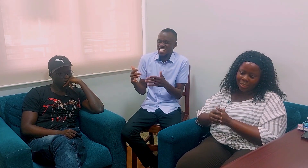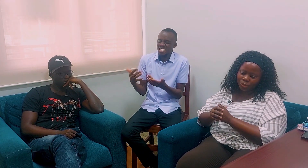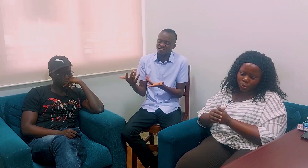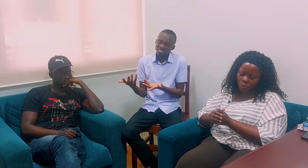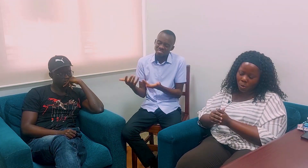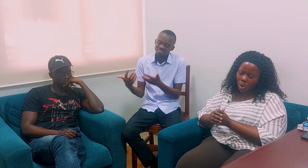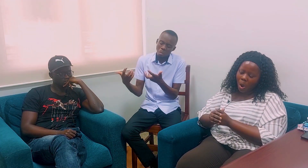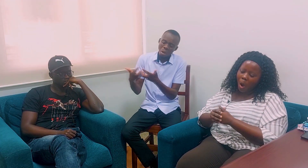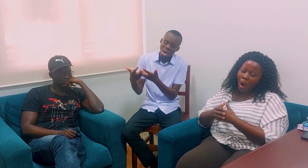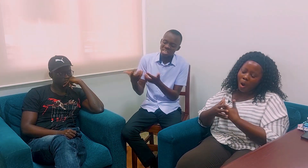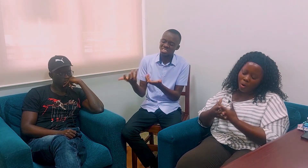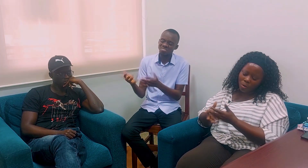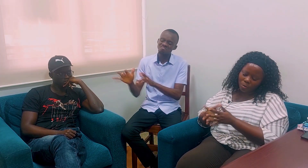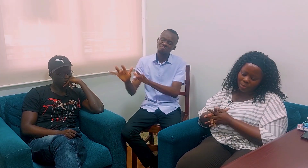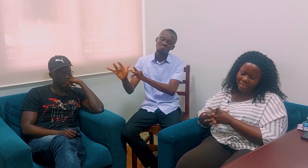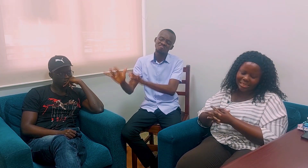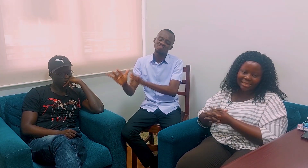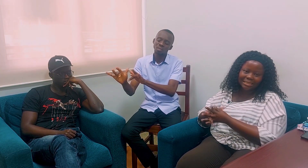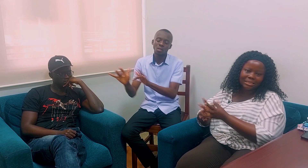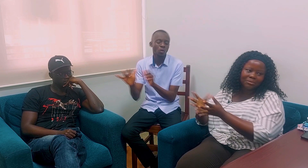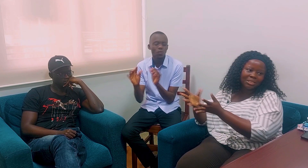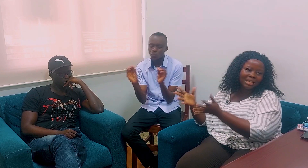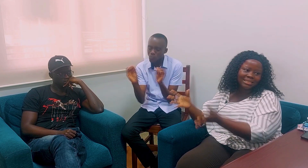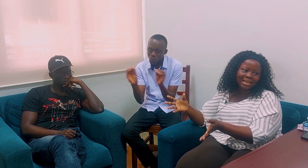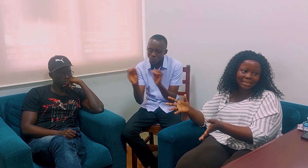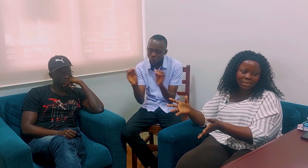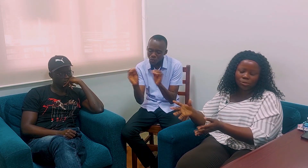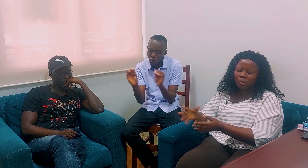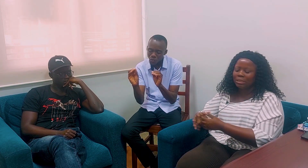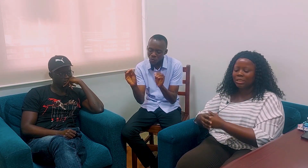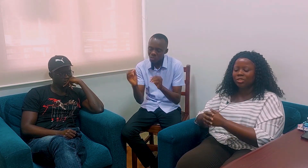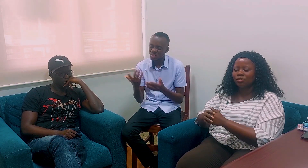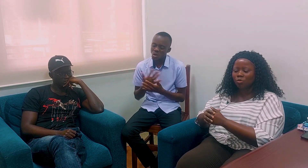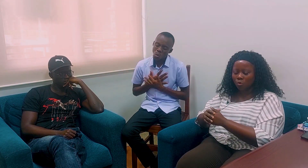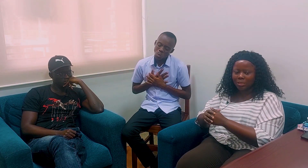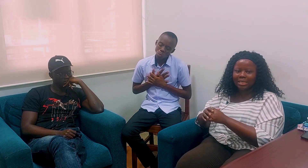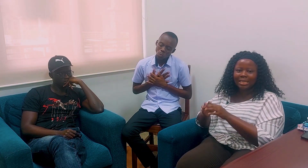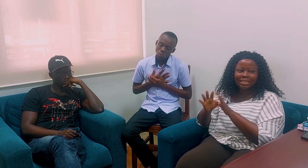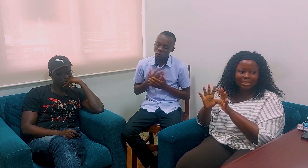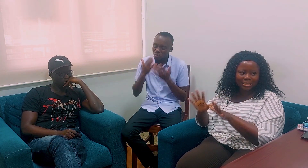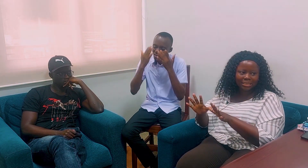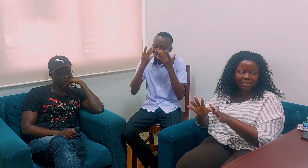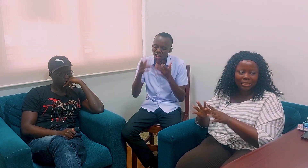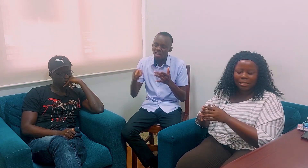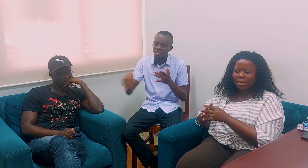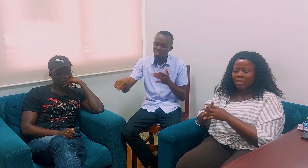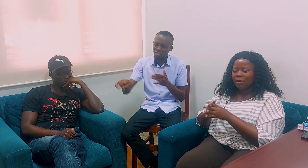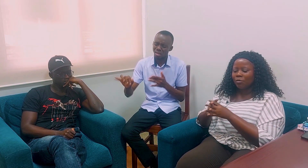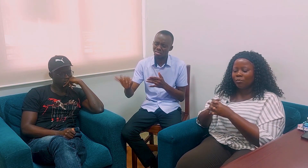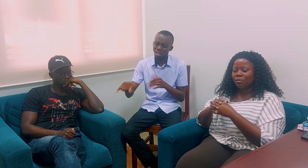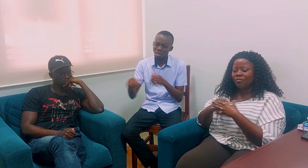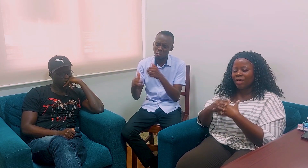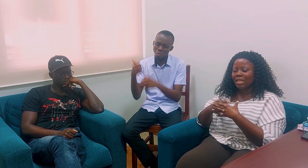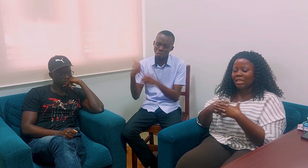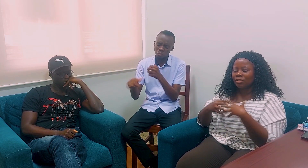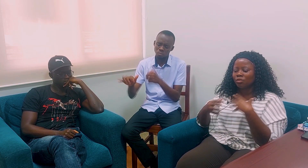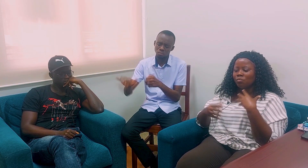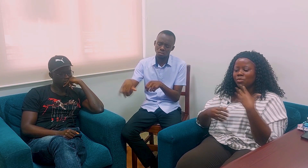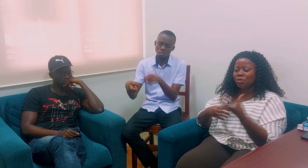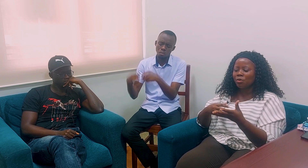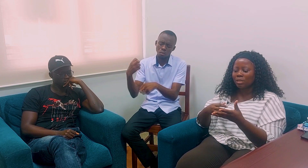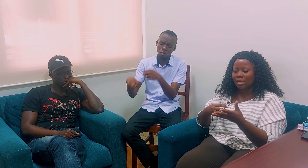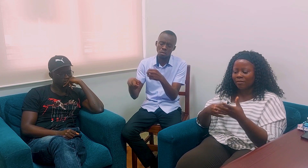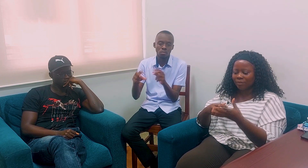relatability. And so, it saddens me that they are in this condition. No, they hate it. They would prefer that